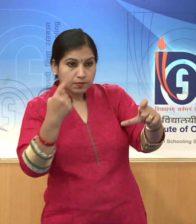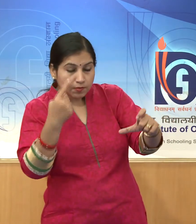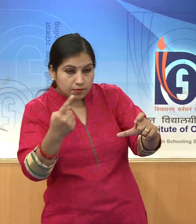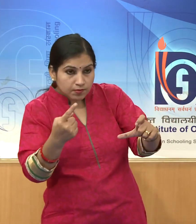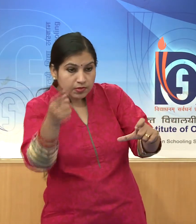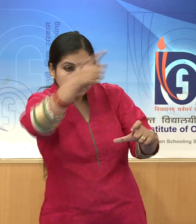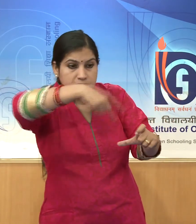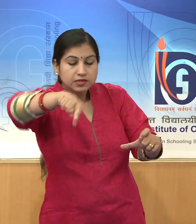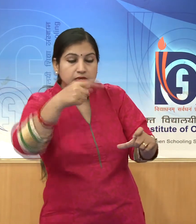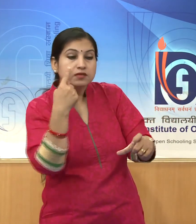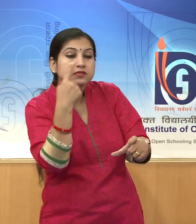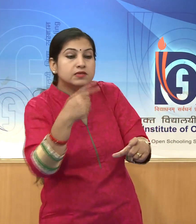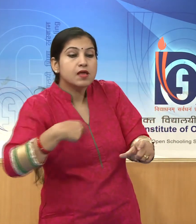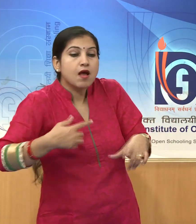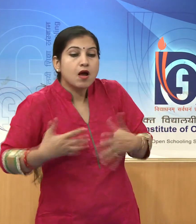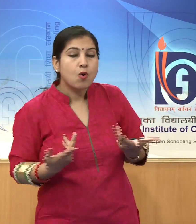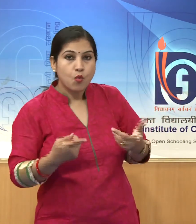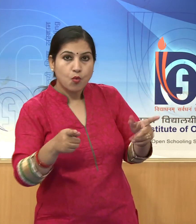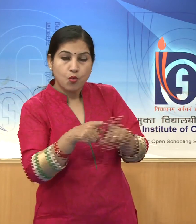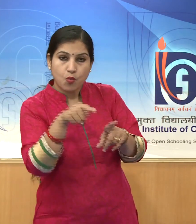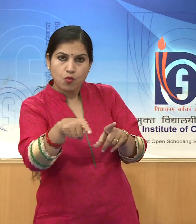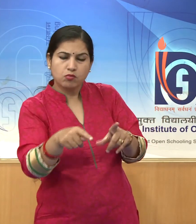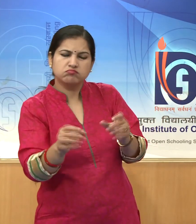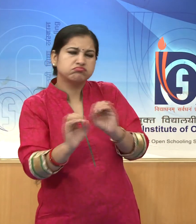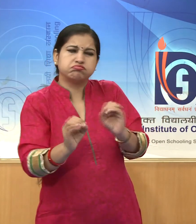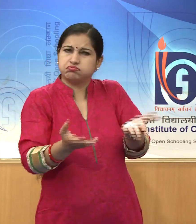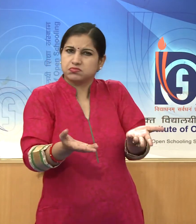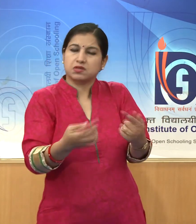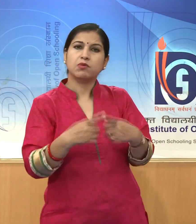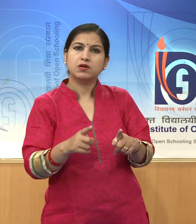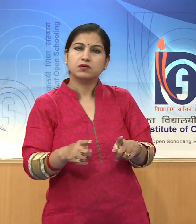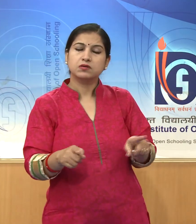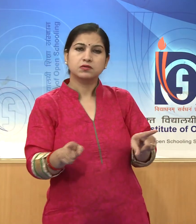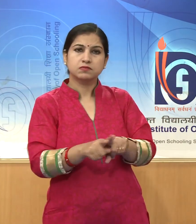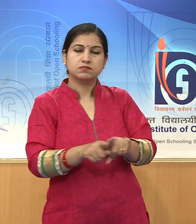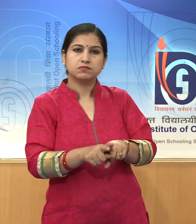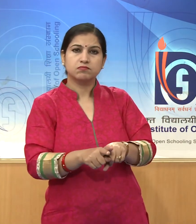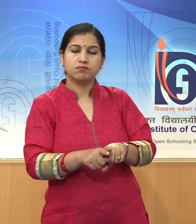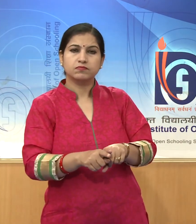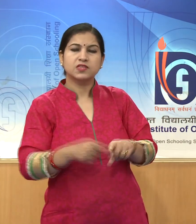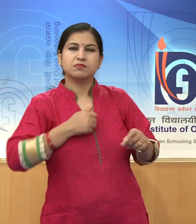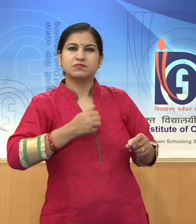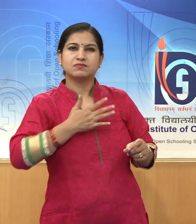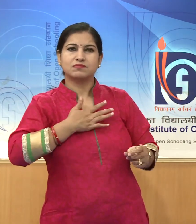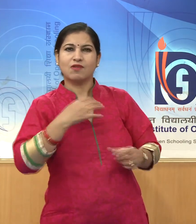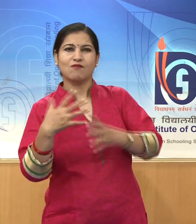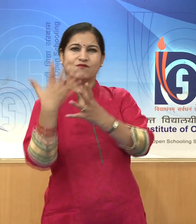look of a city which is nothing but a concrete jungle.